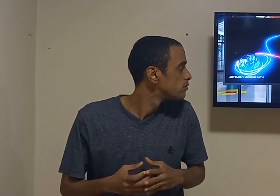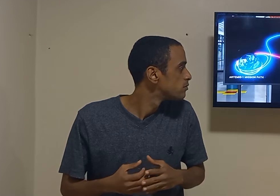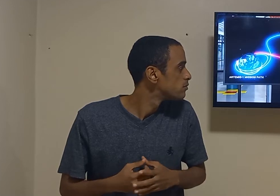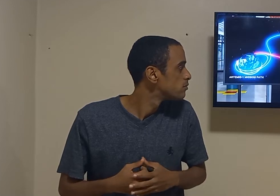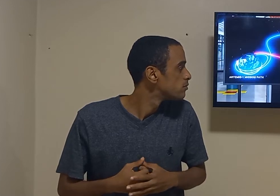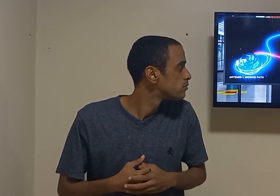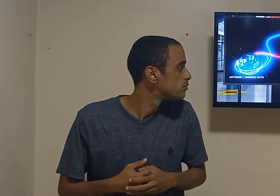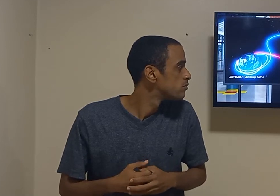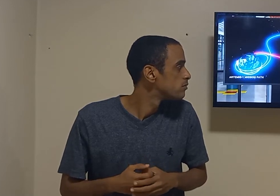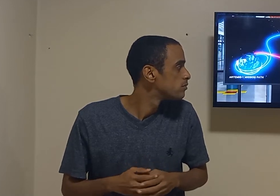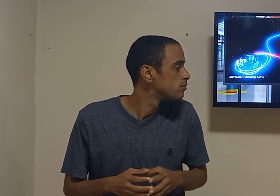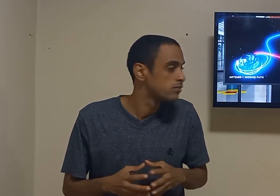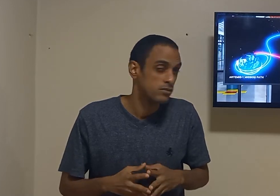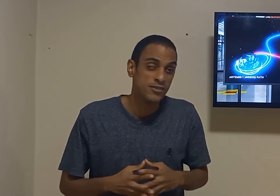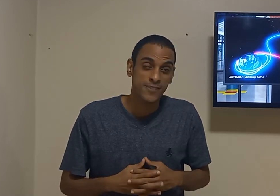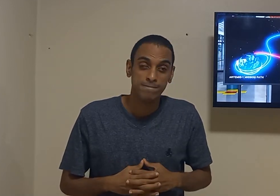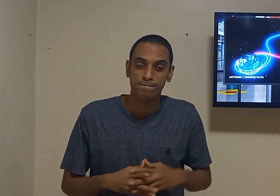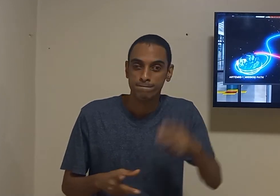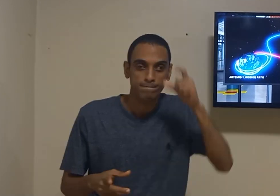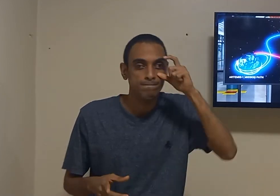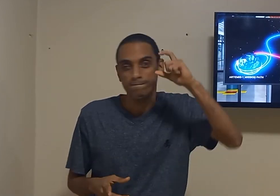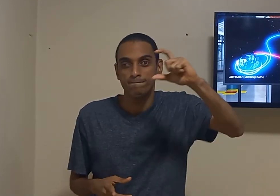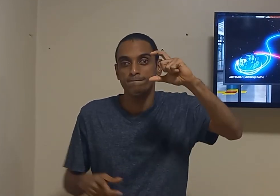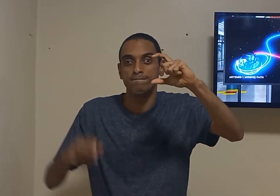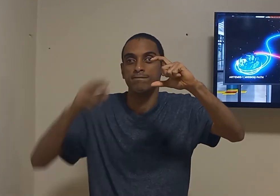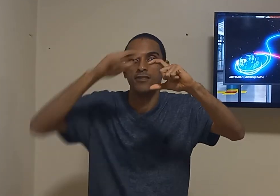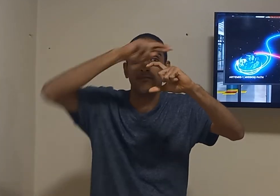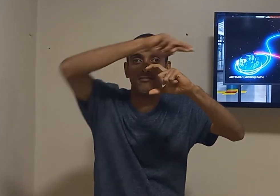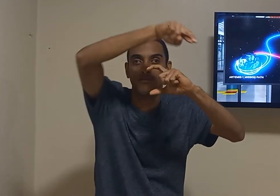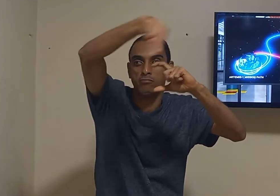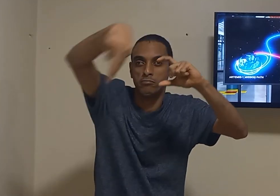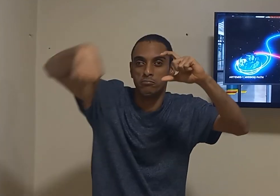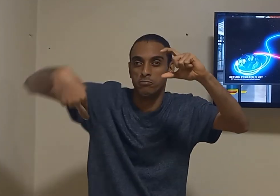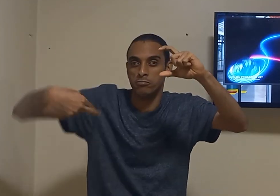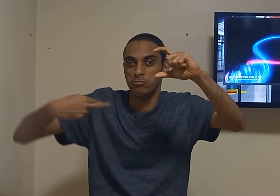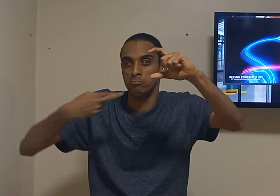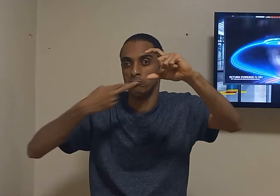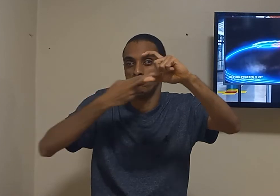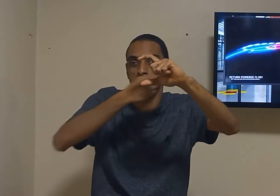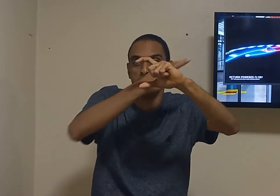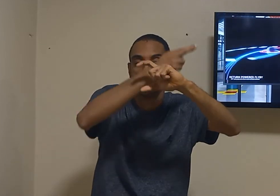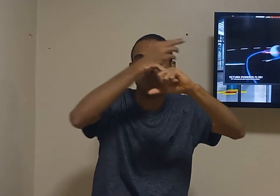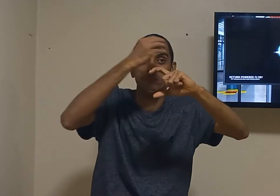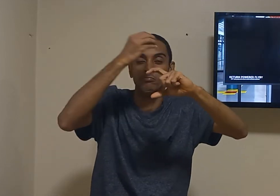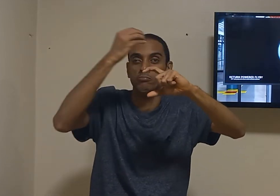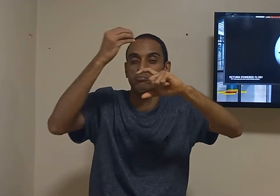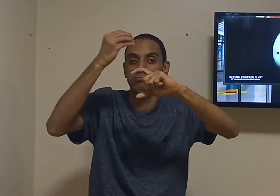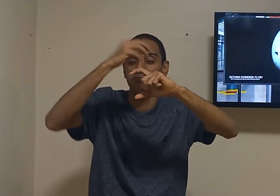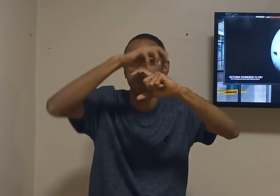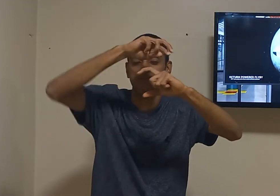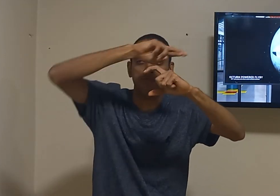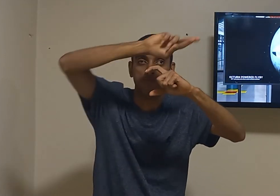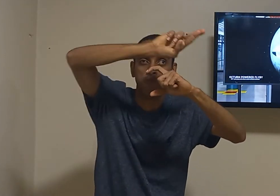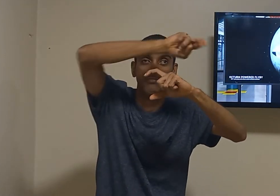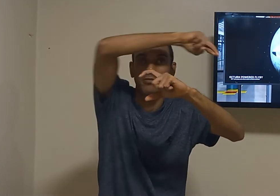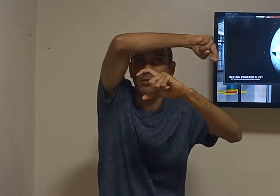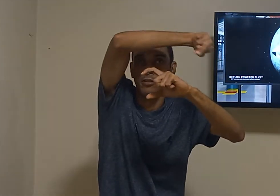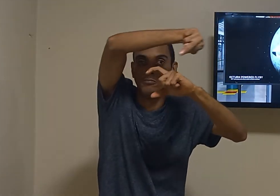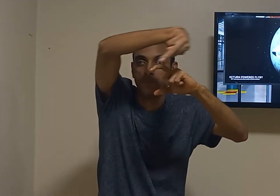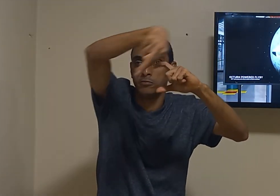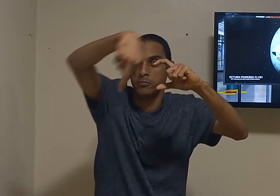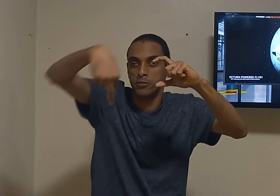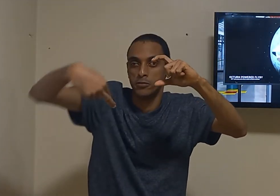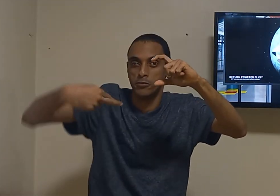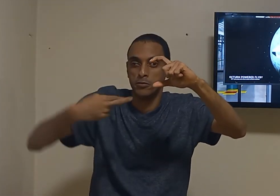done in that orbit, it'll be time to come home. We'll execute a maneuver to exit, do another flyby close to the lunar surface